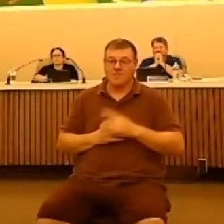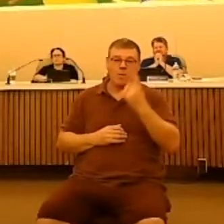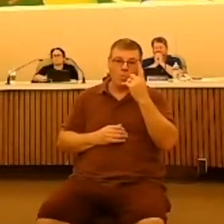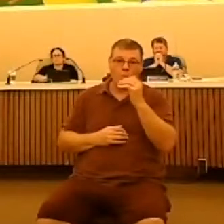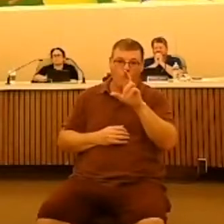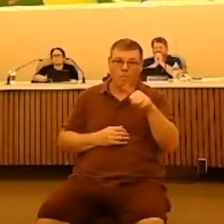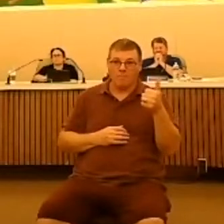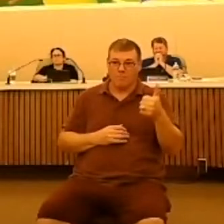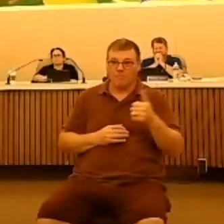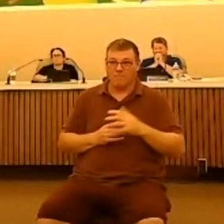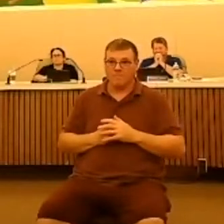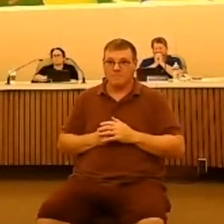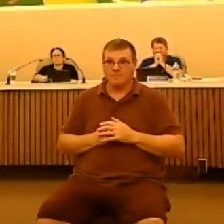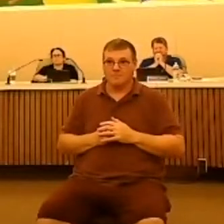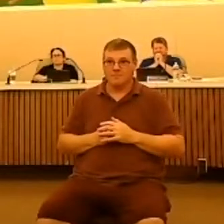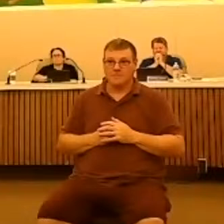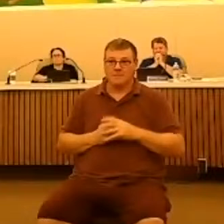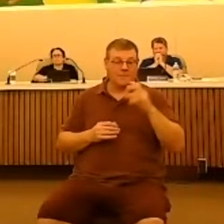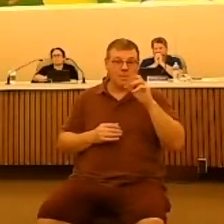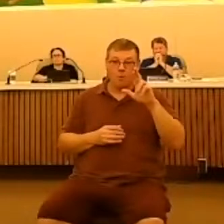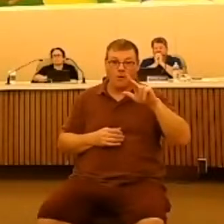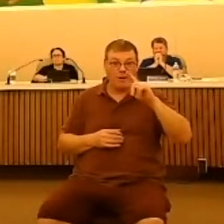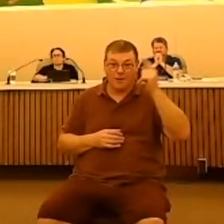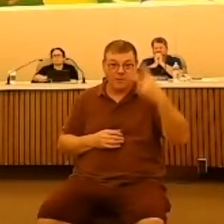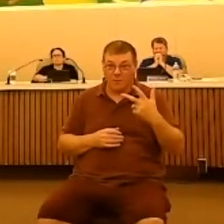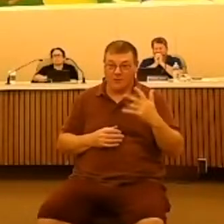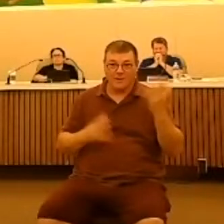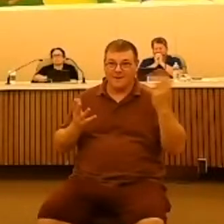other. Right. But, or third, something,